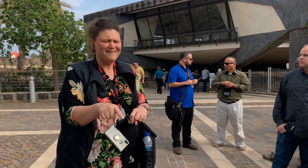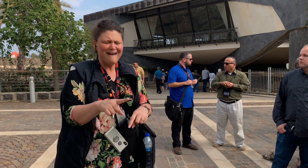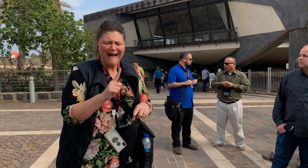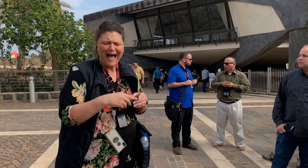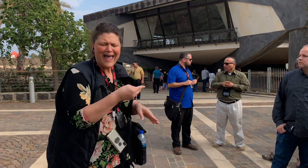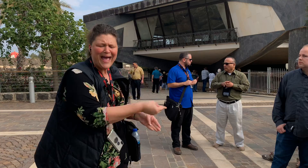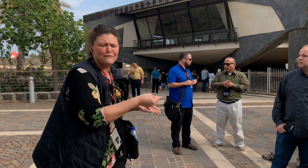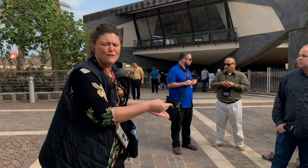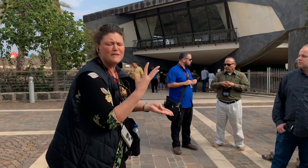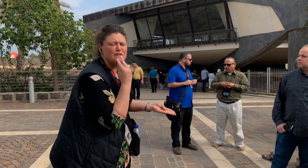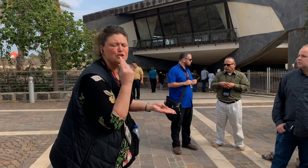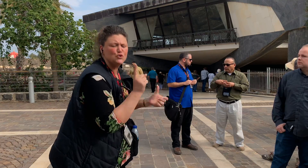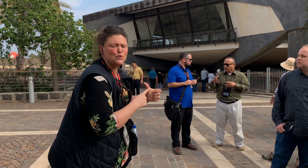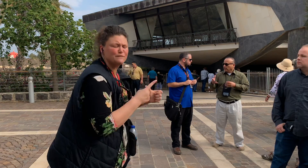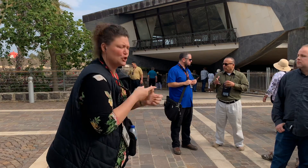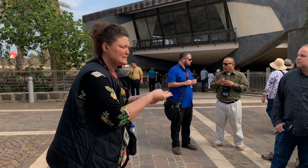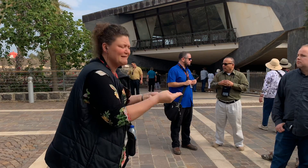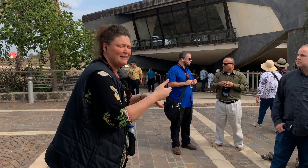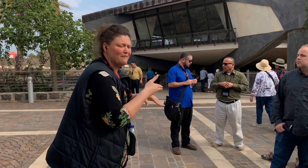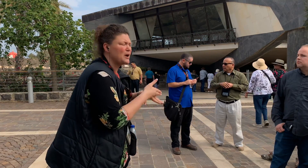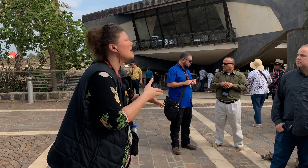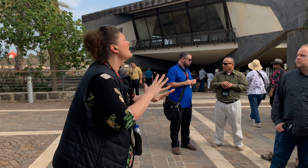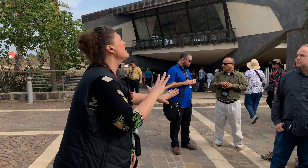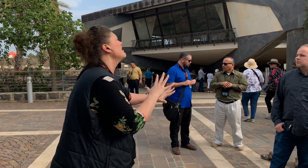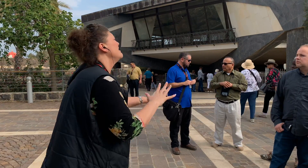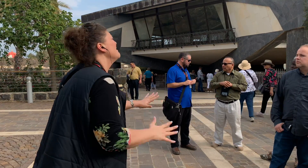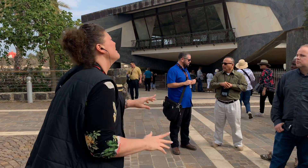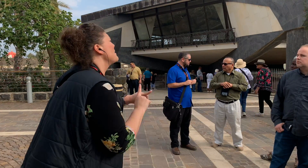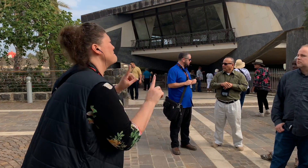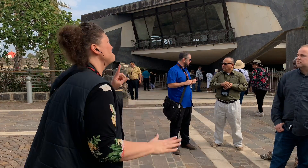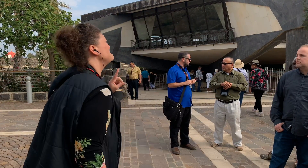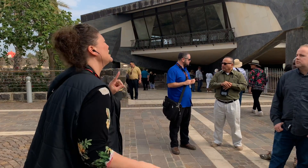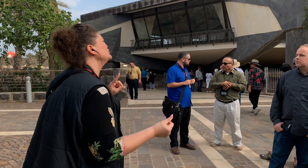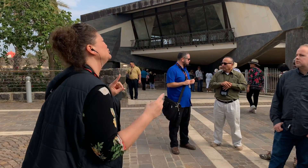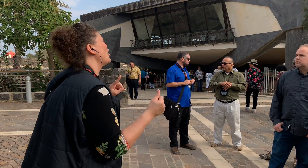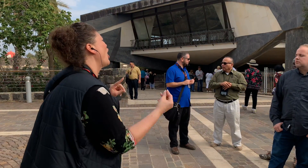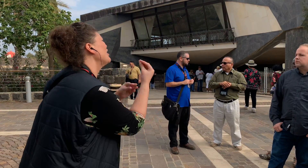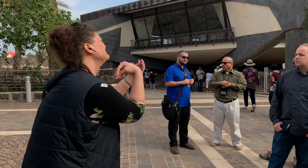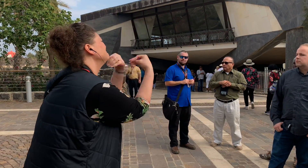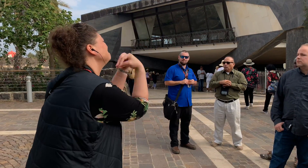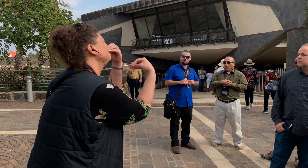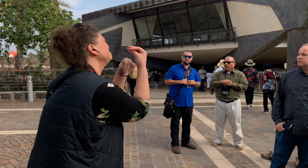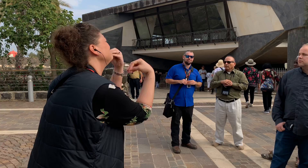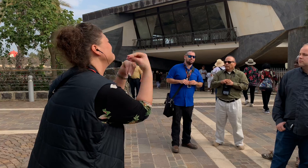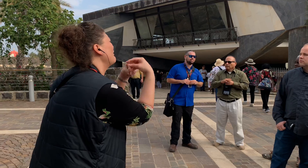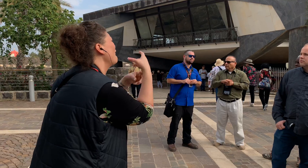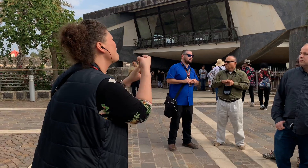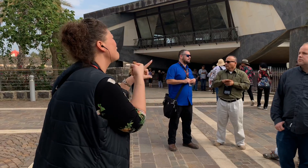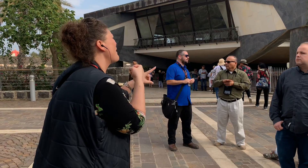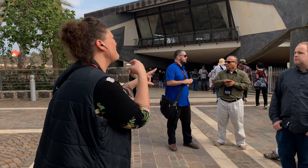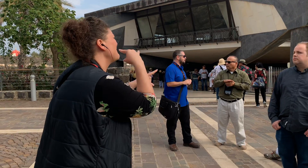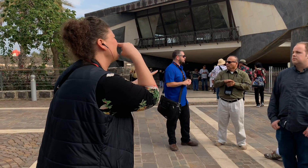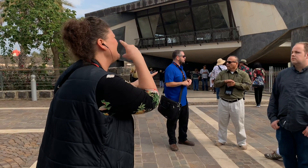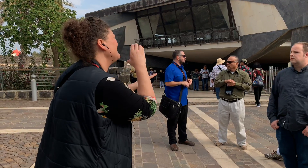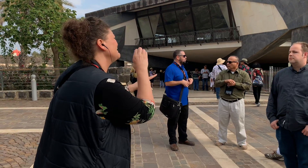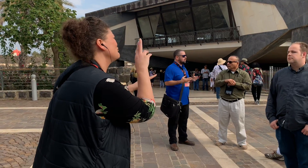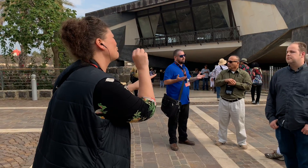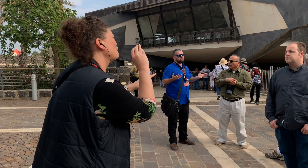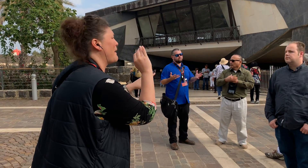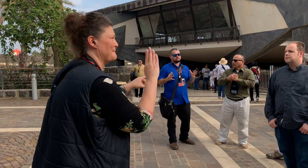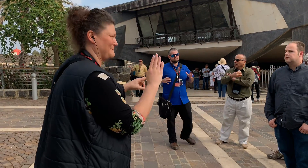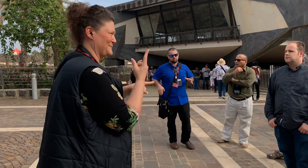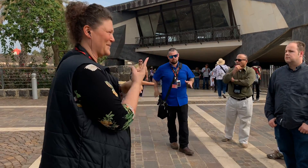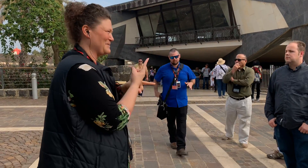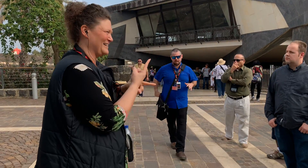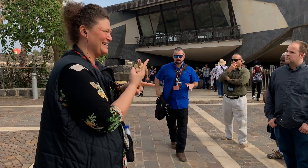Italian, the servant of the Italian. the centurion. Yeah, that's true. That's So true. why?